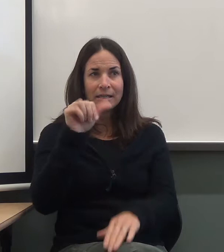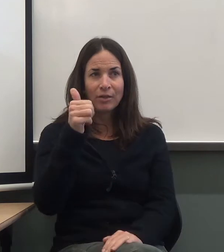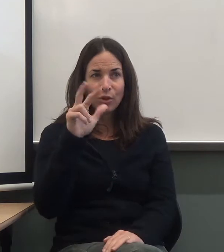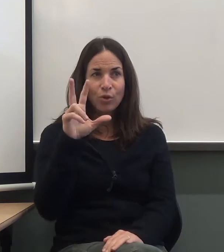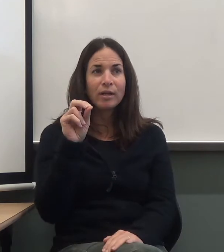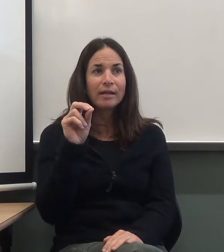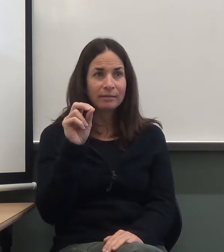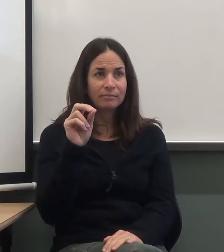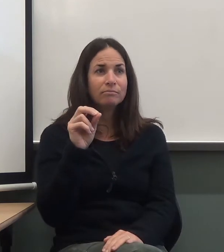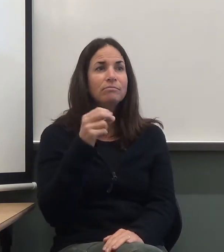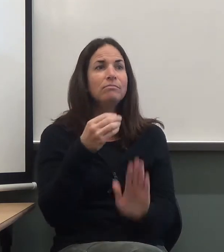Wednesday,